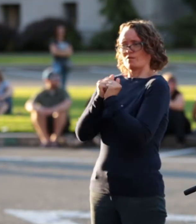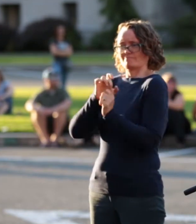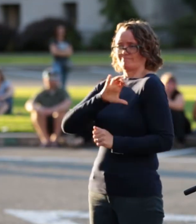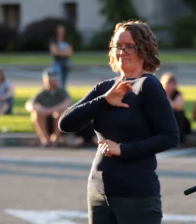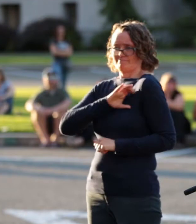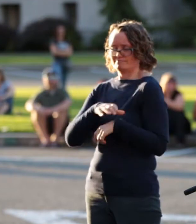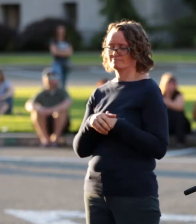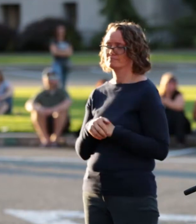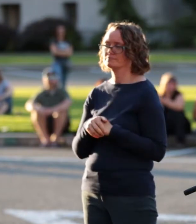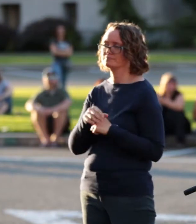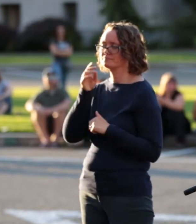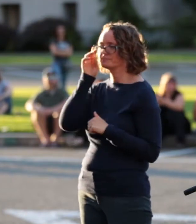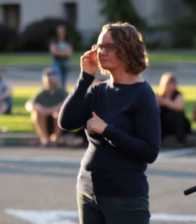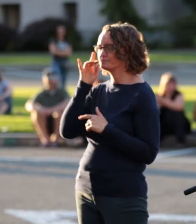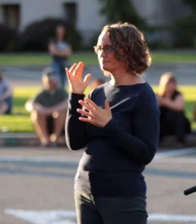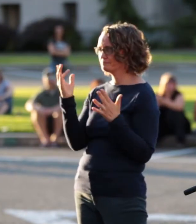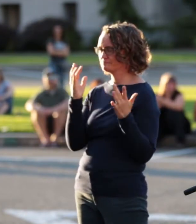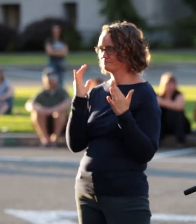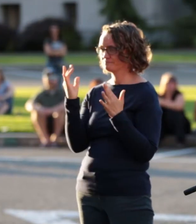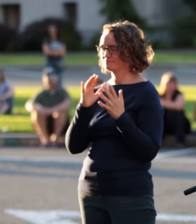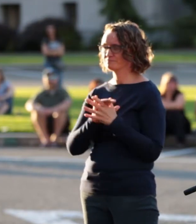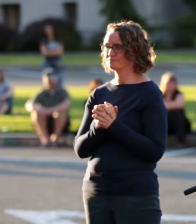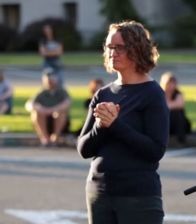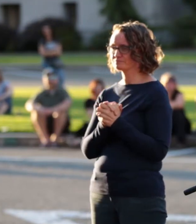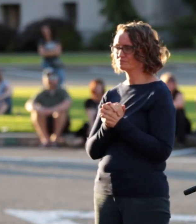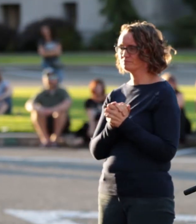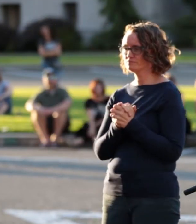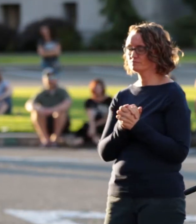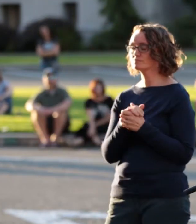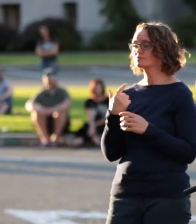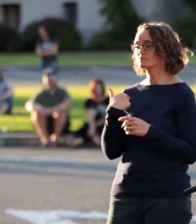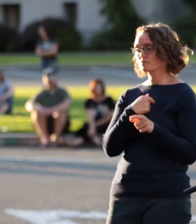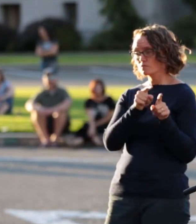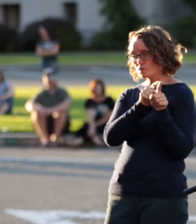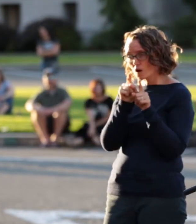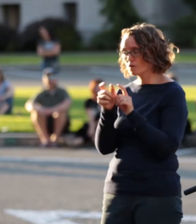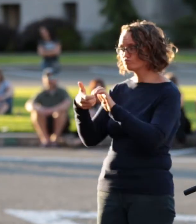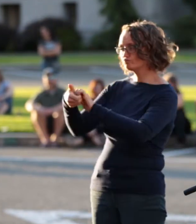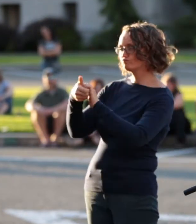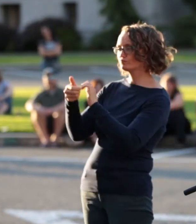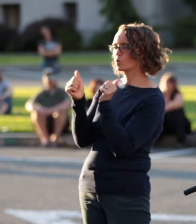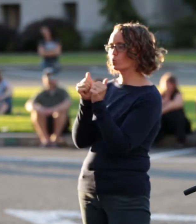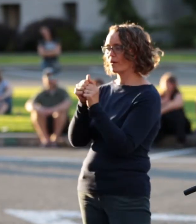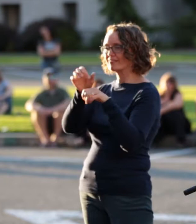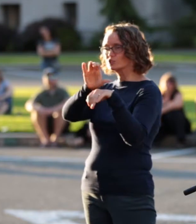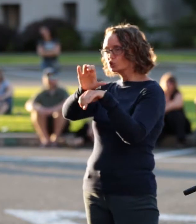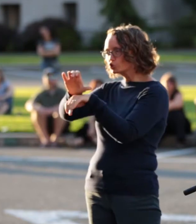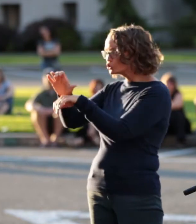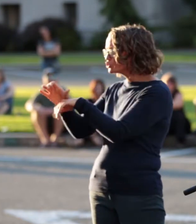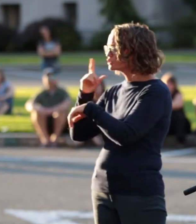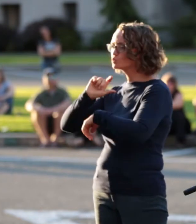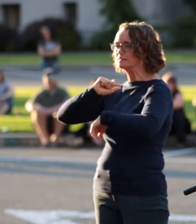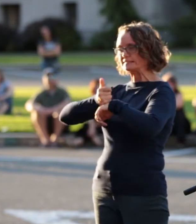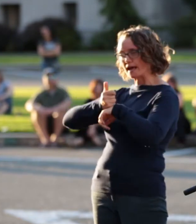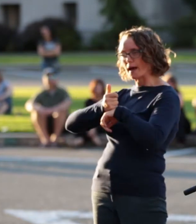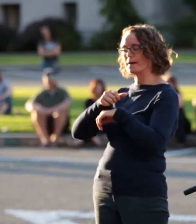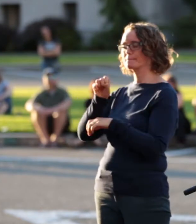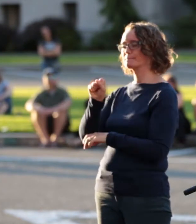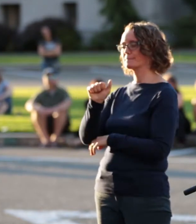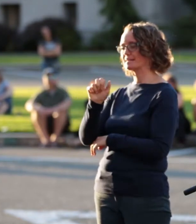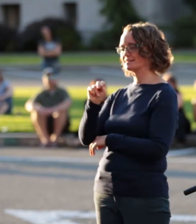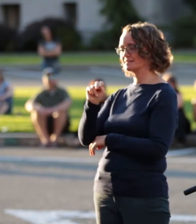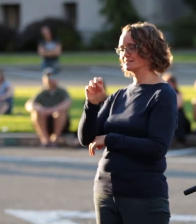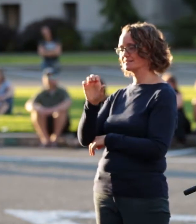have a group working with communities of faith towards offering physical sanctuary to immigrants in need of protection. Temple